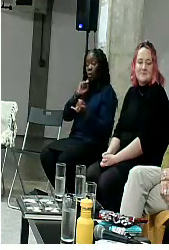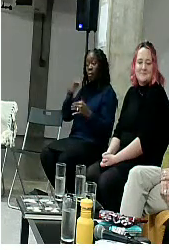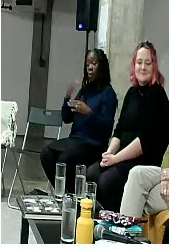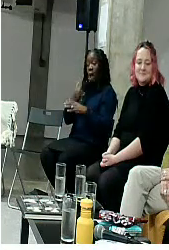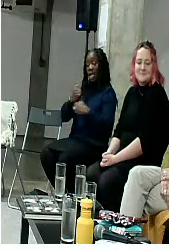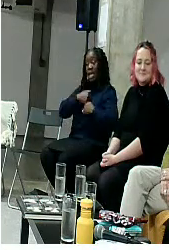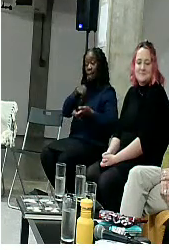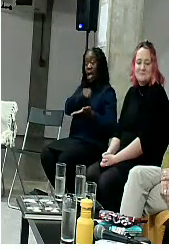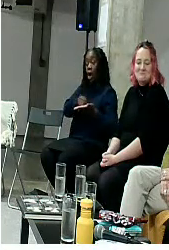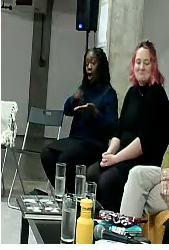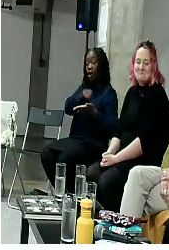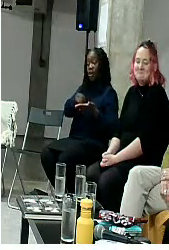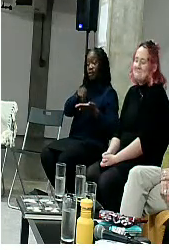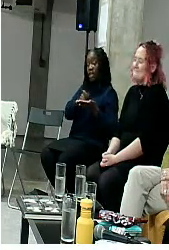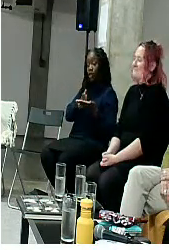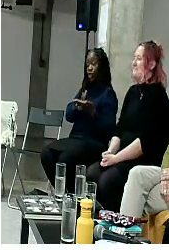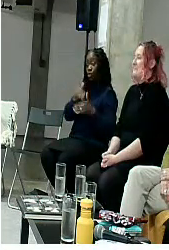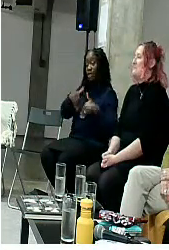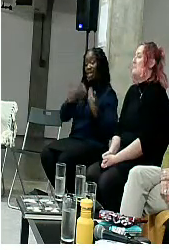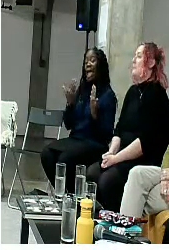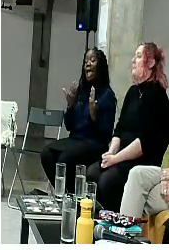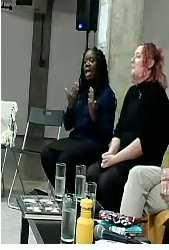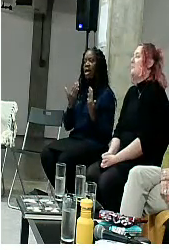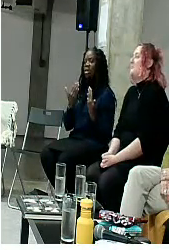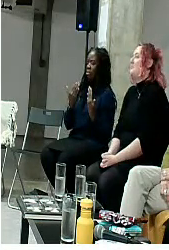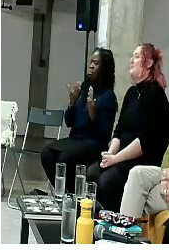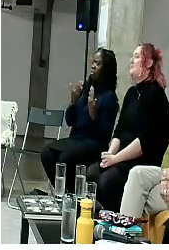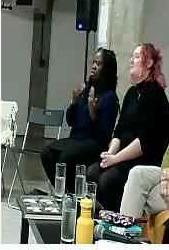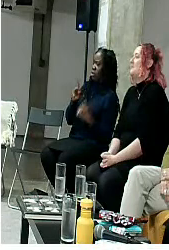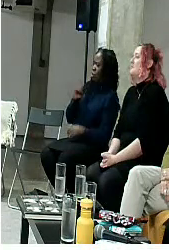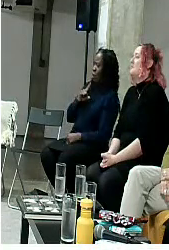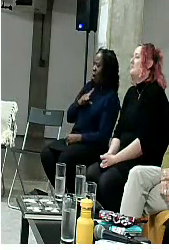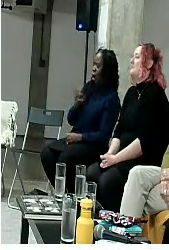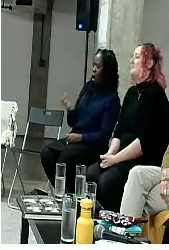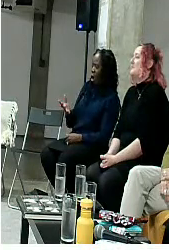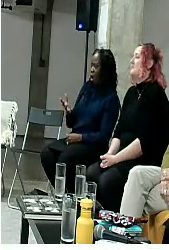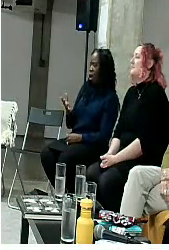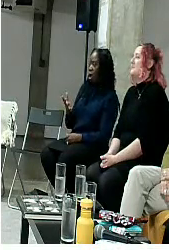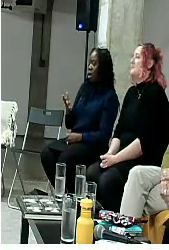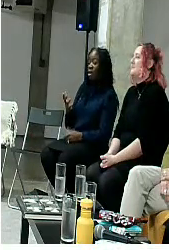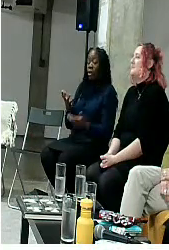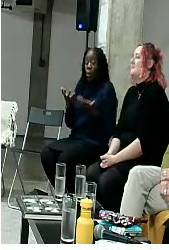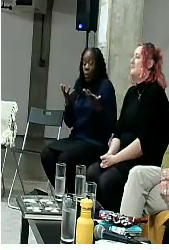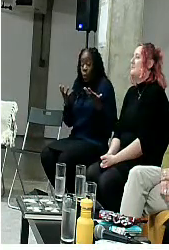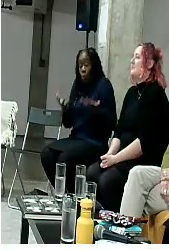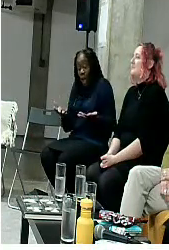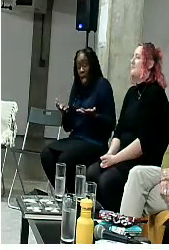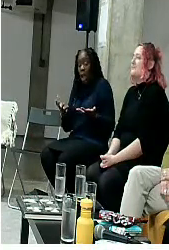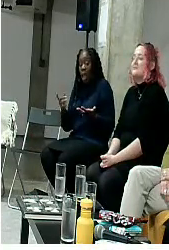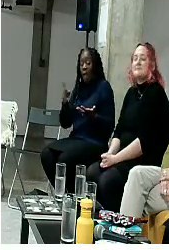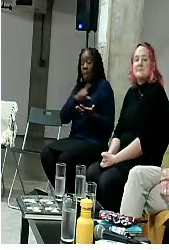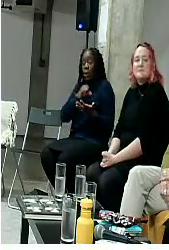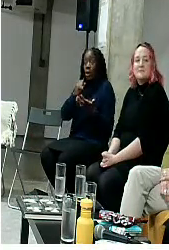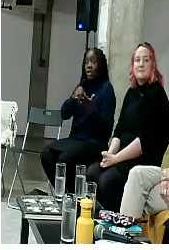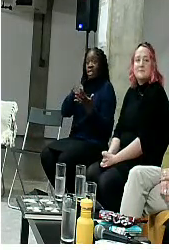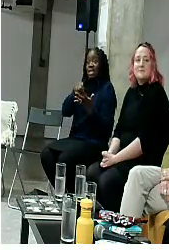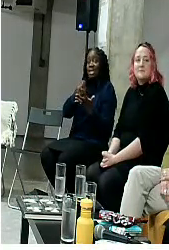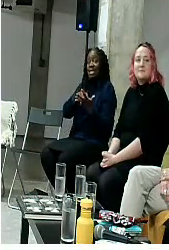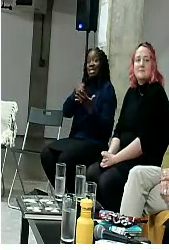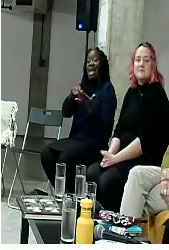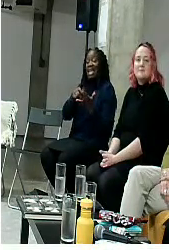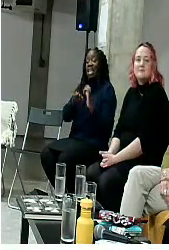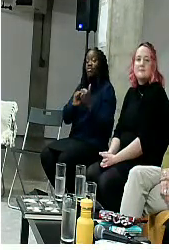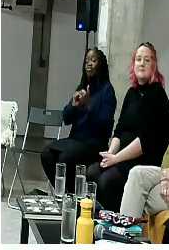my office for the rest of the day. I said, why? And he said, well, Cheney and his friends were